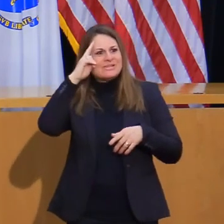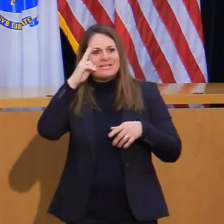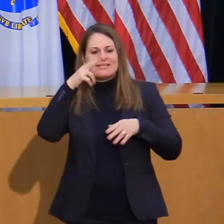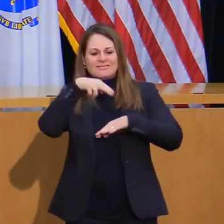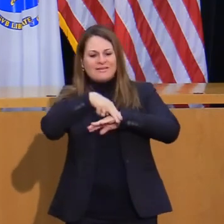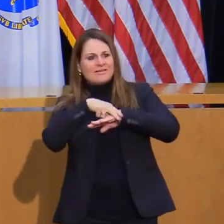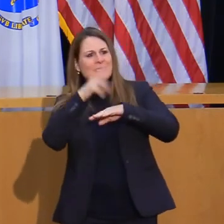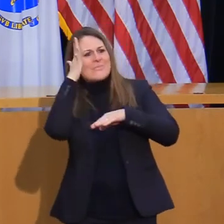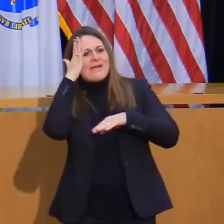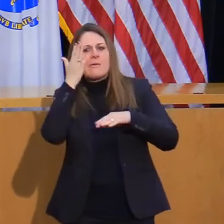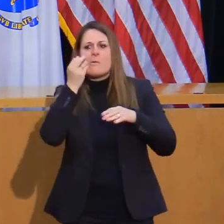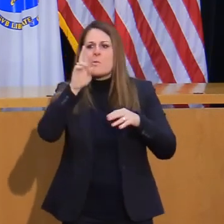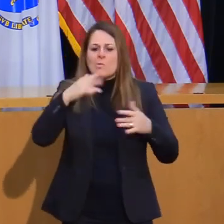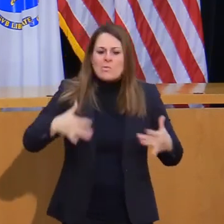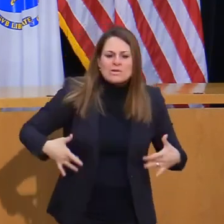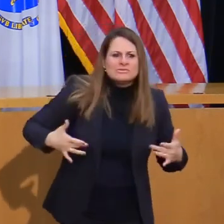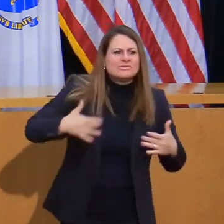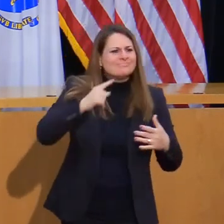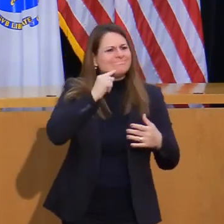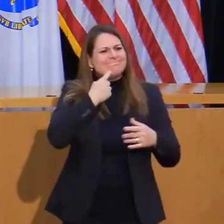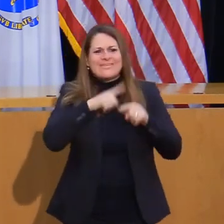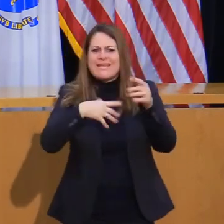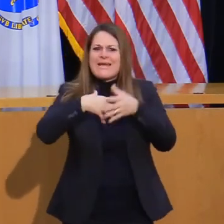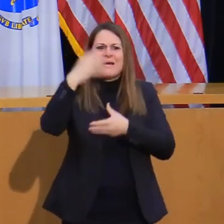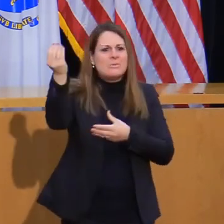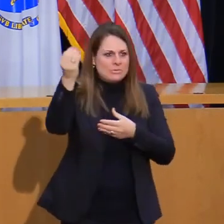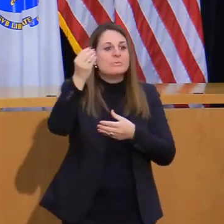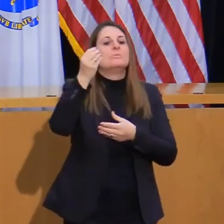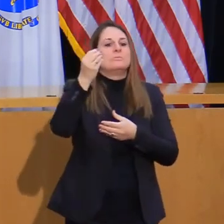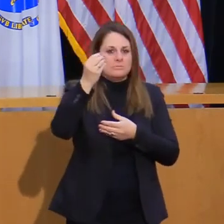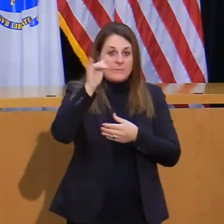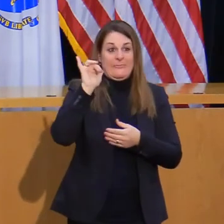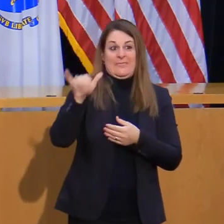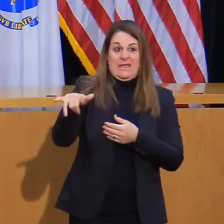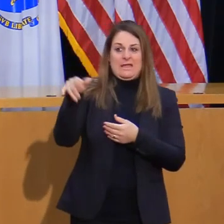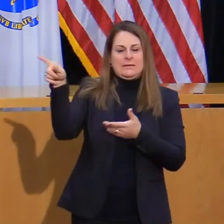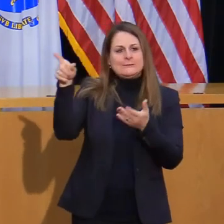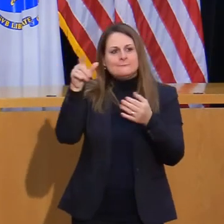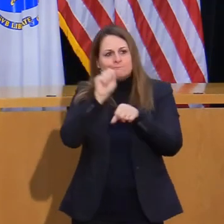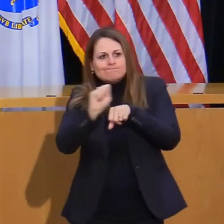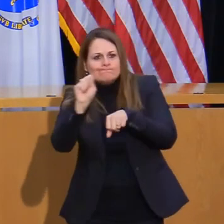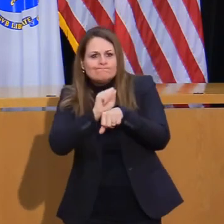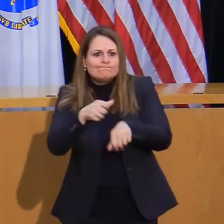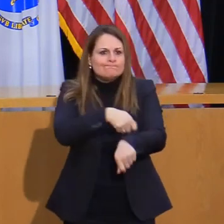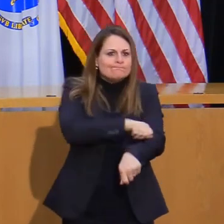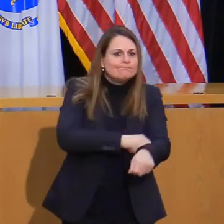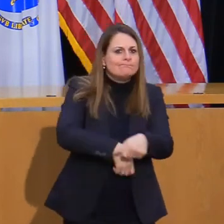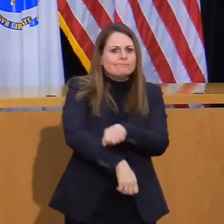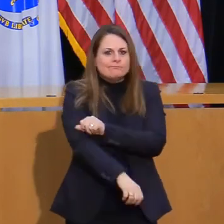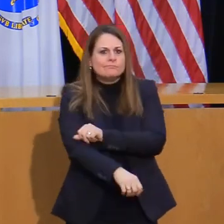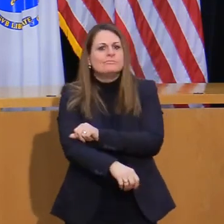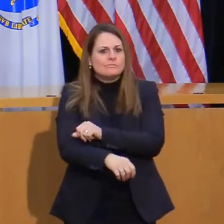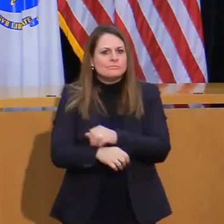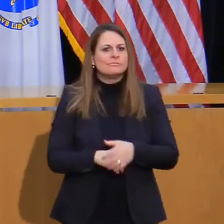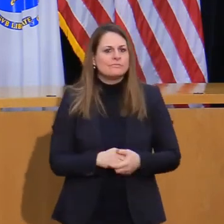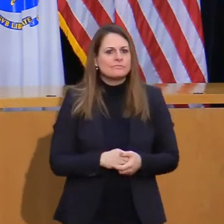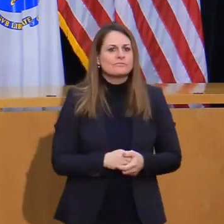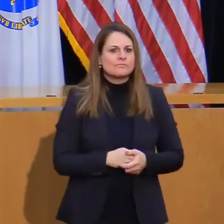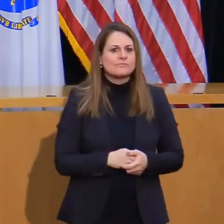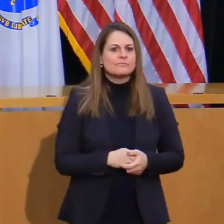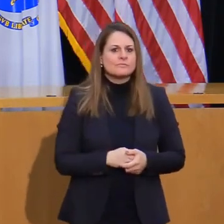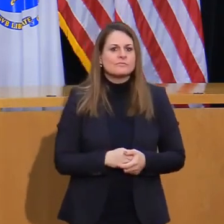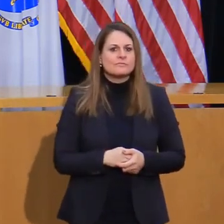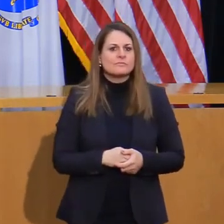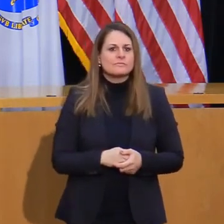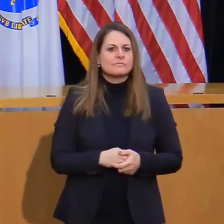There are currently over 200 public vaccination sites available across the Commonwealth. We're starting to see increases in doses provided